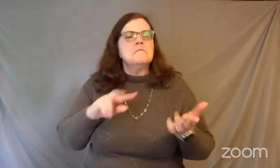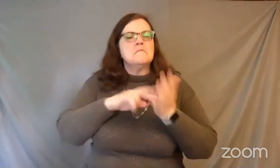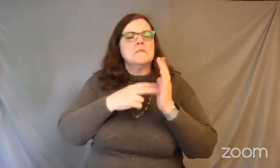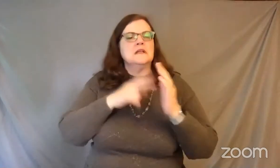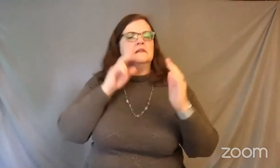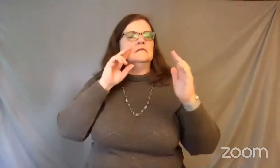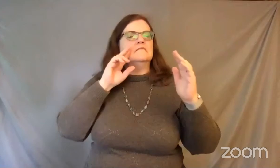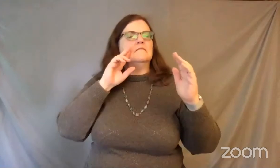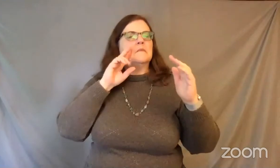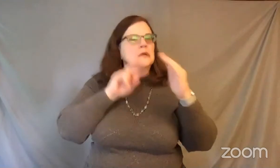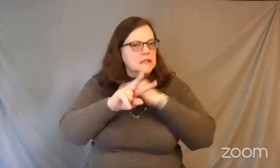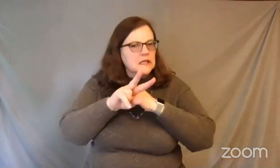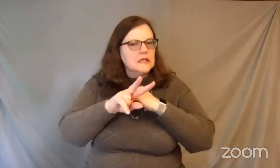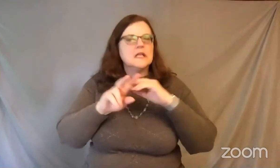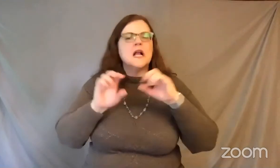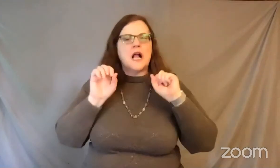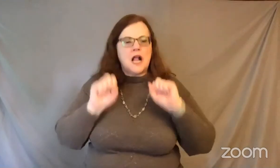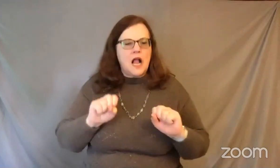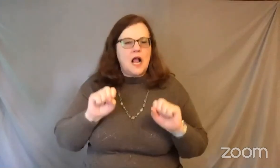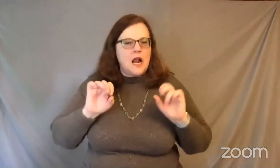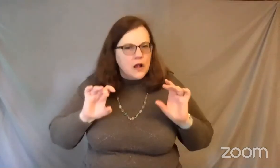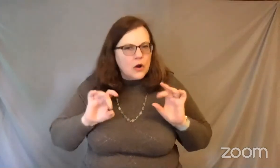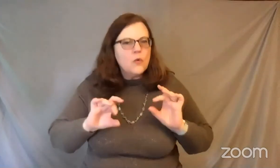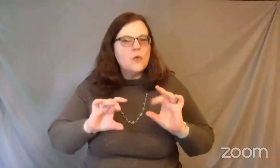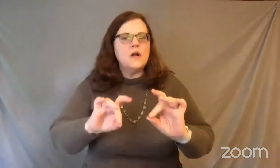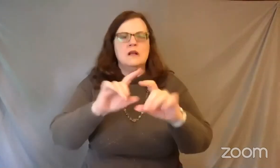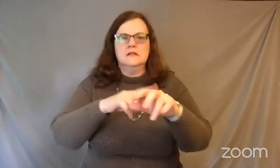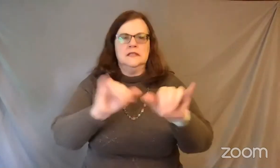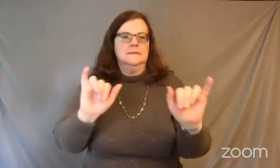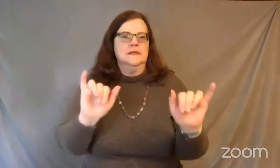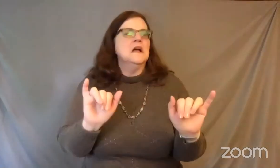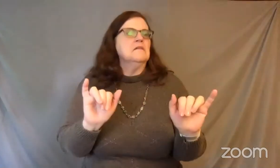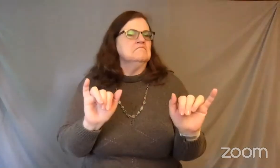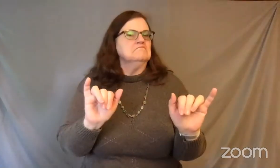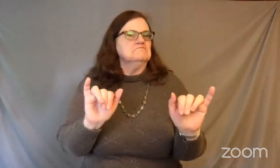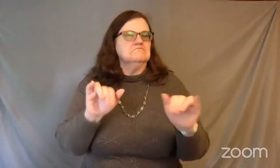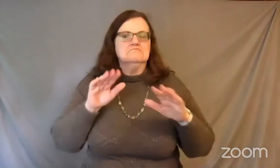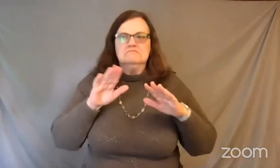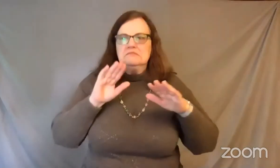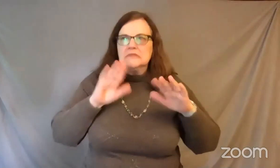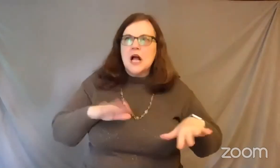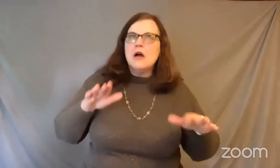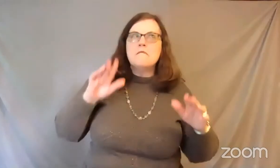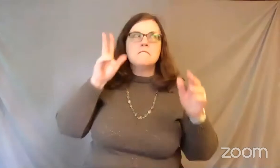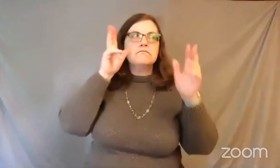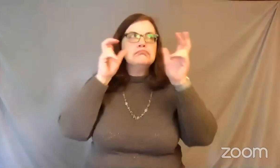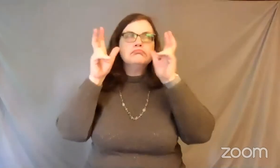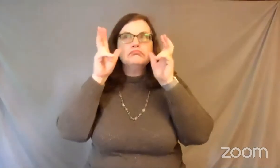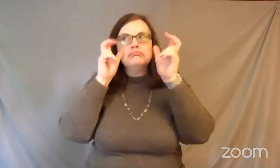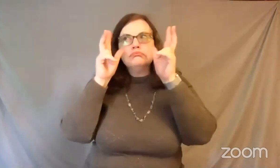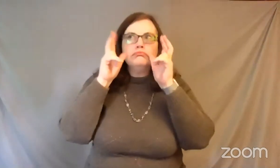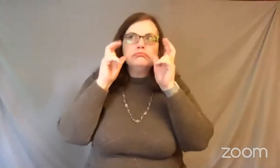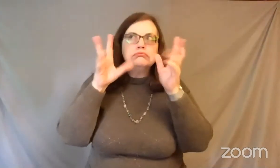The structural analysis for these are very similar, and it helps us to be able to predict language acquisition